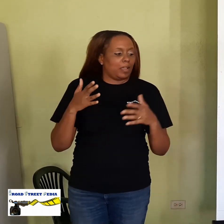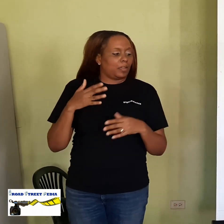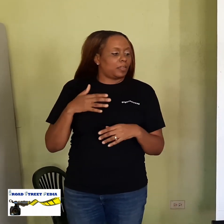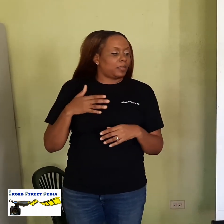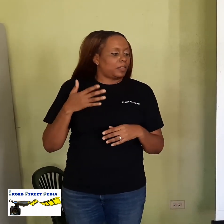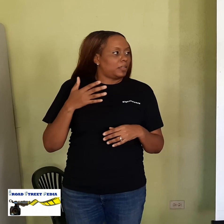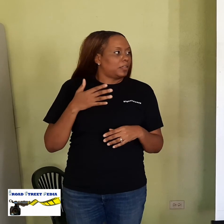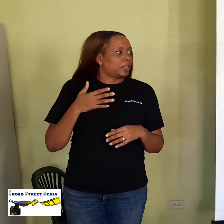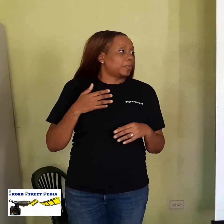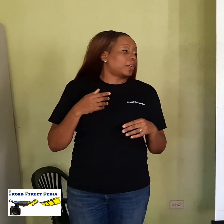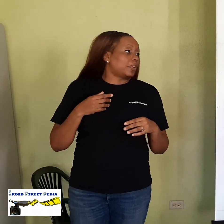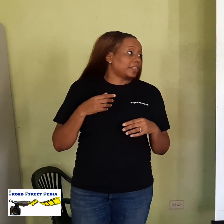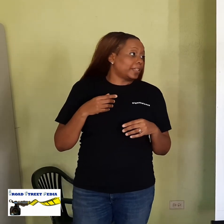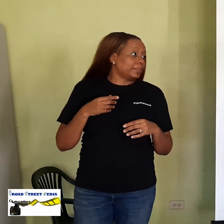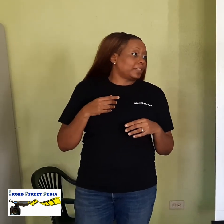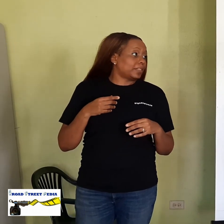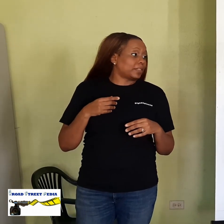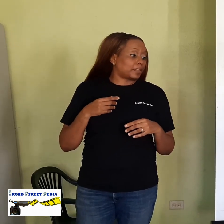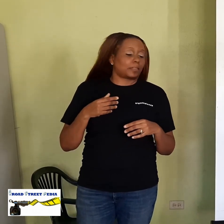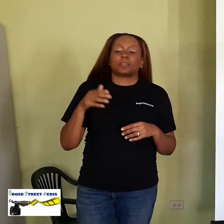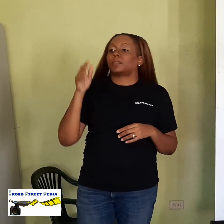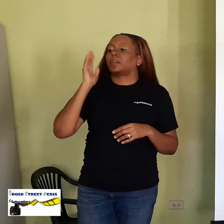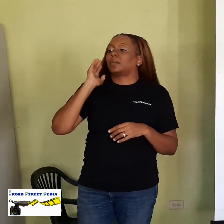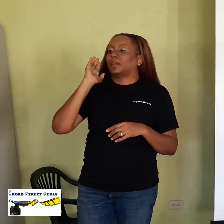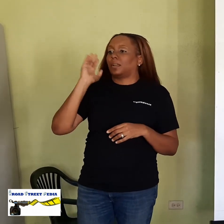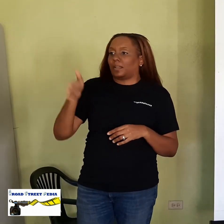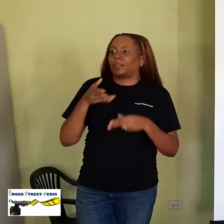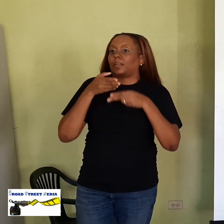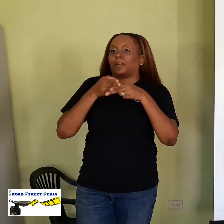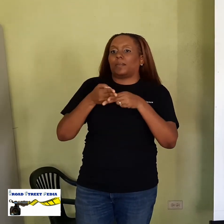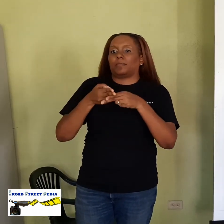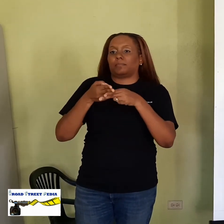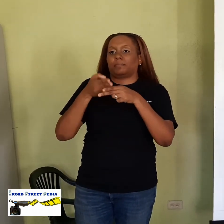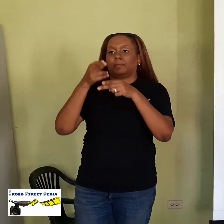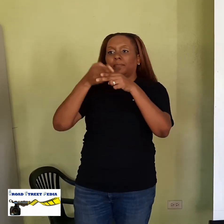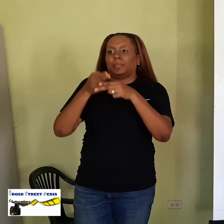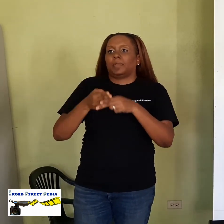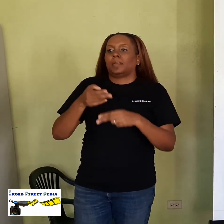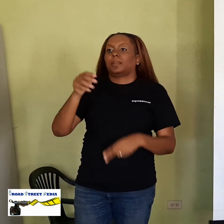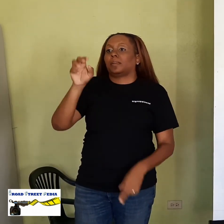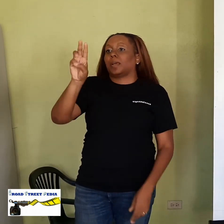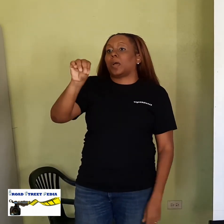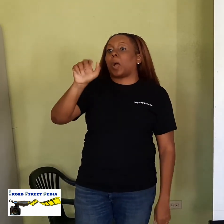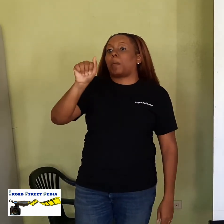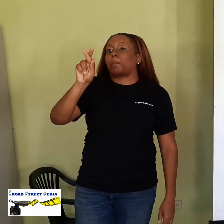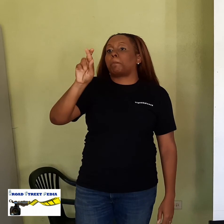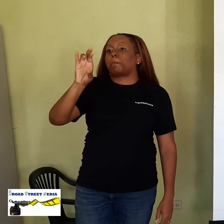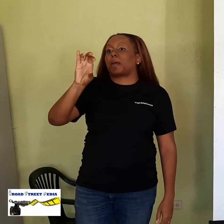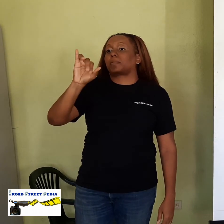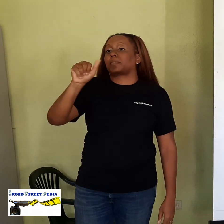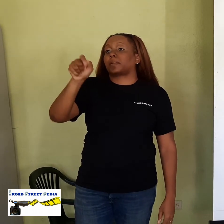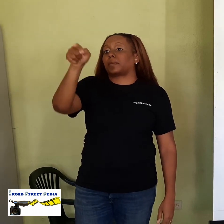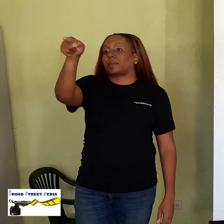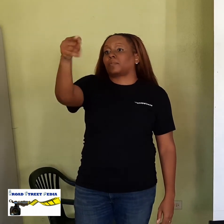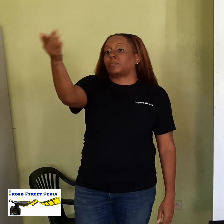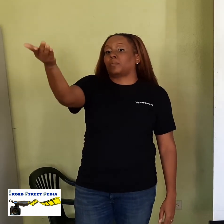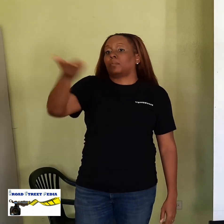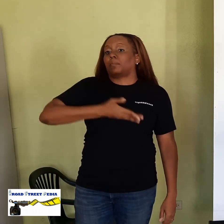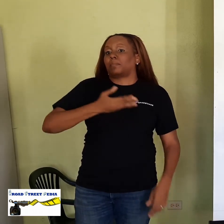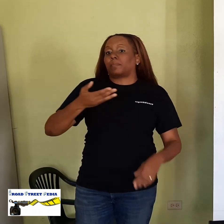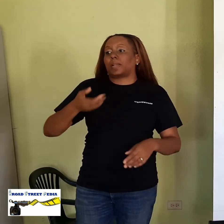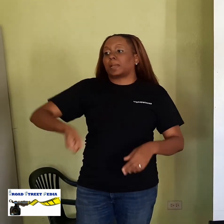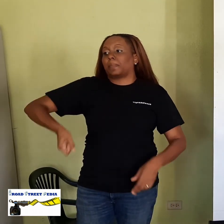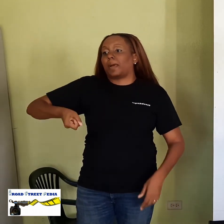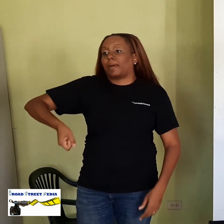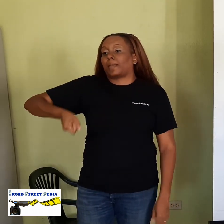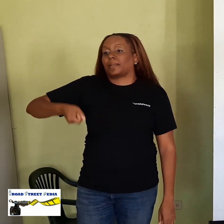forward and to receive your gifts. I'm going to call the names. Marcia is going to bring all the bags here so that we can have an